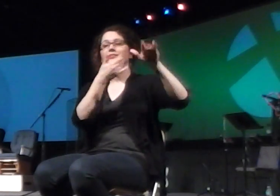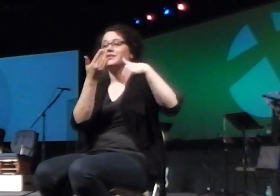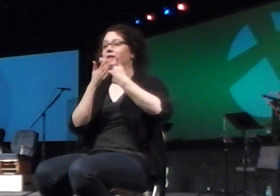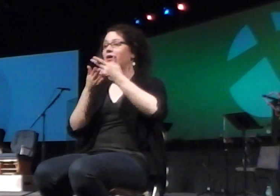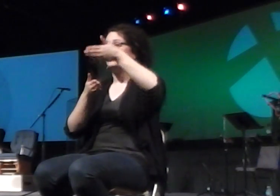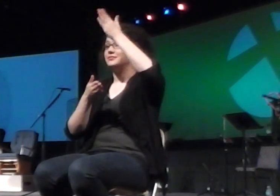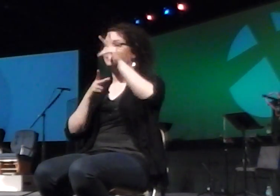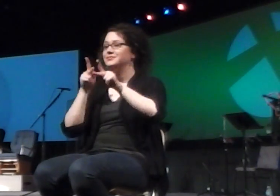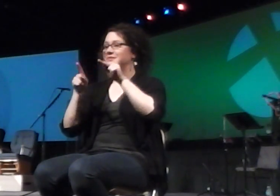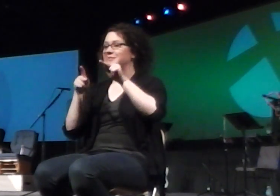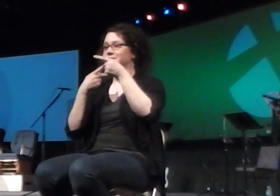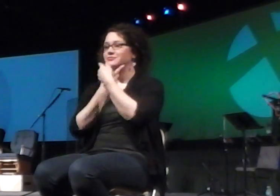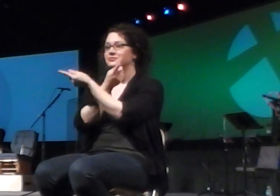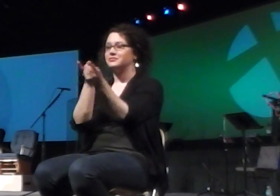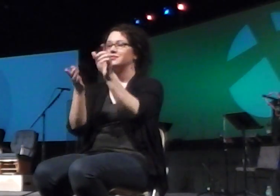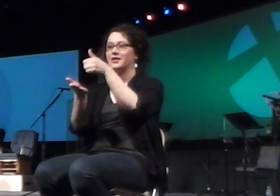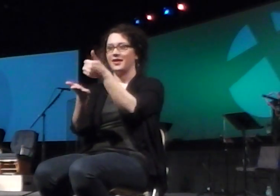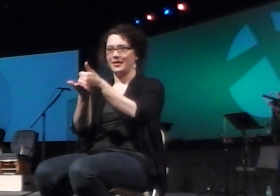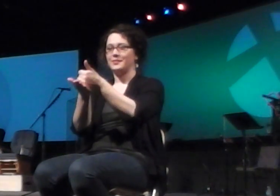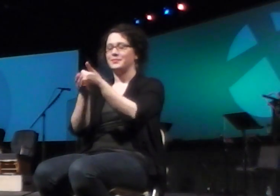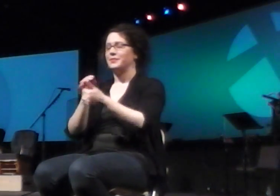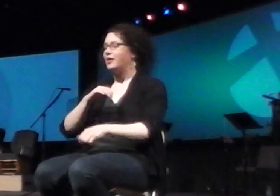people said, Amen. Amen.